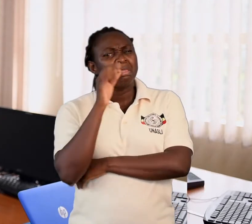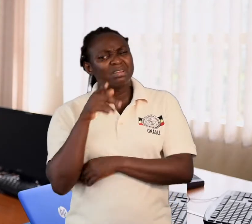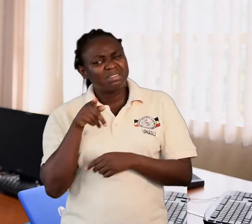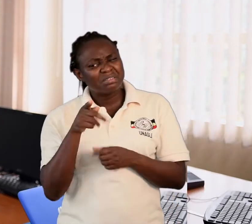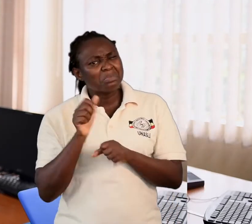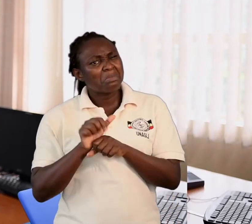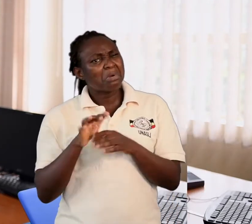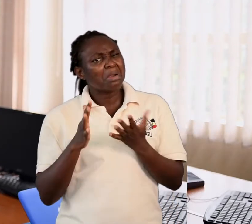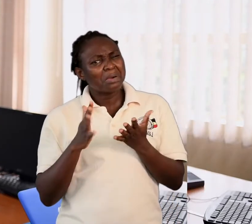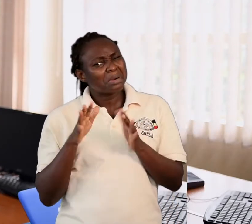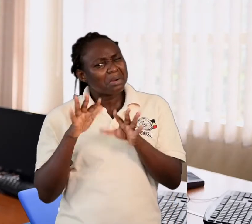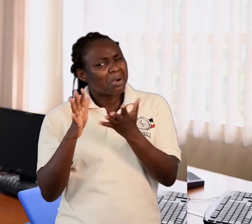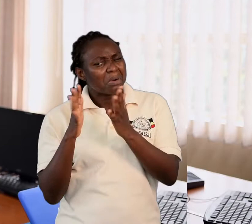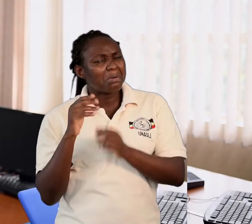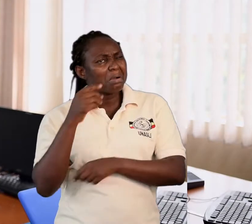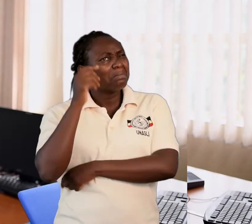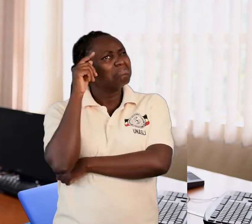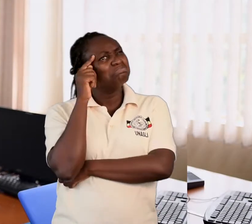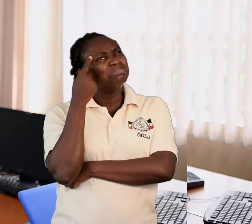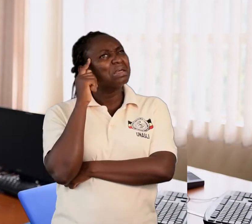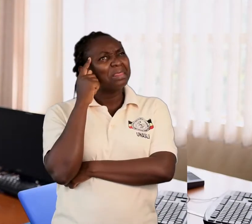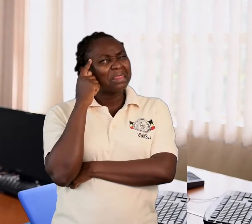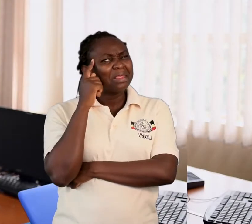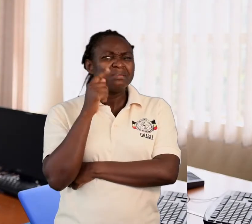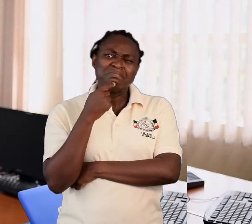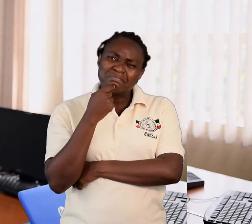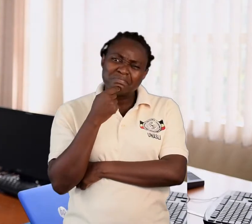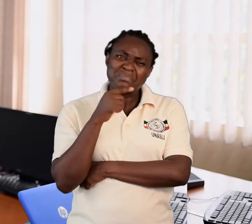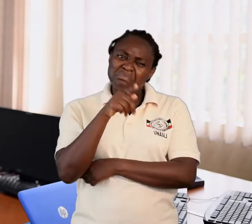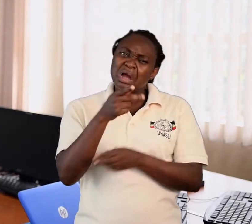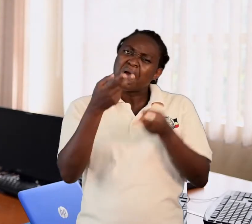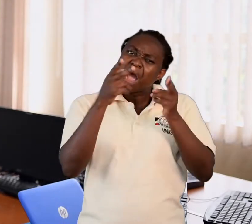work or how they happen?